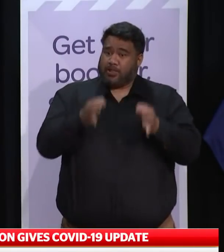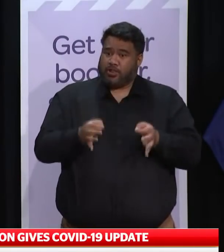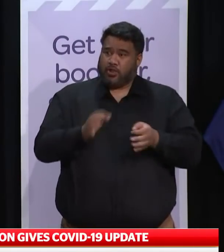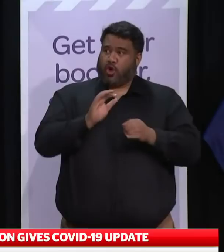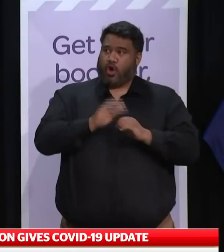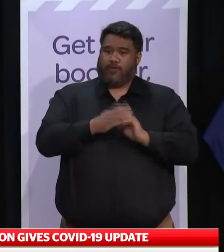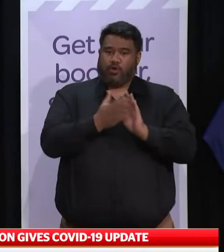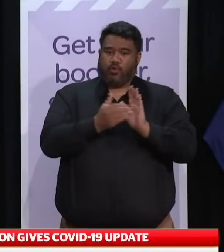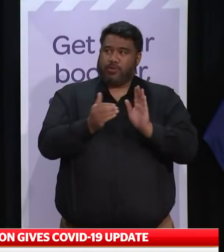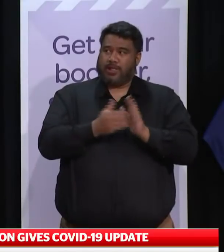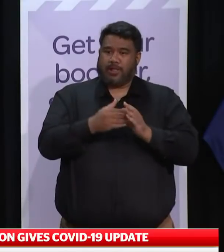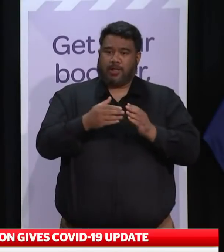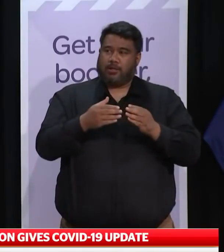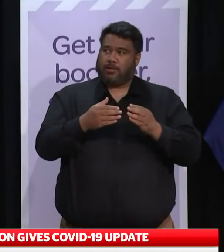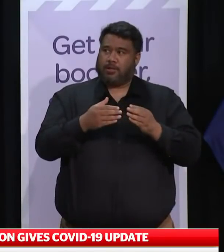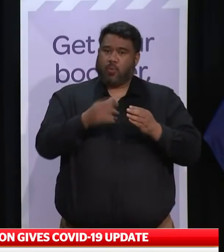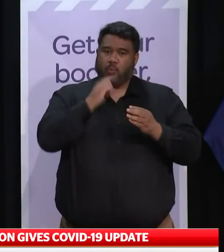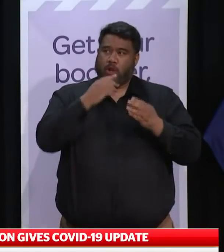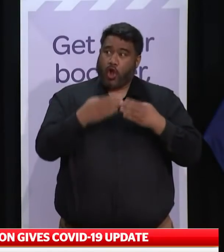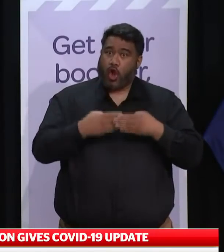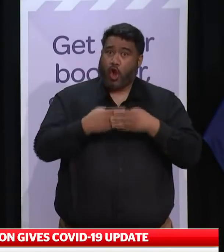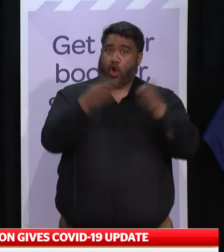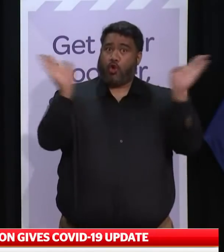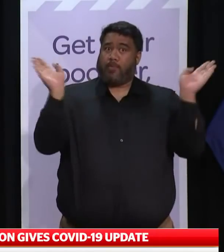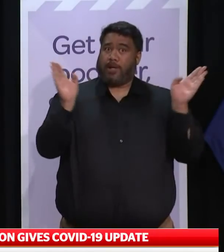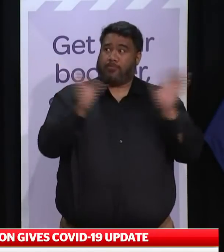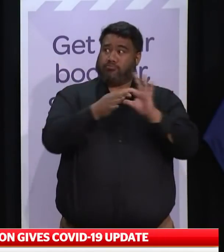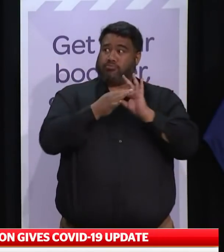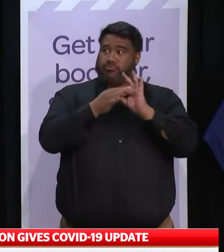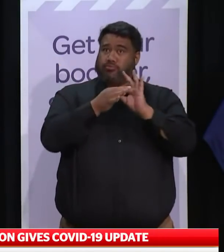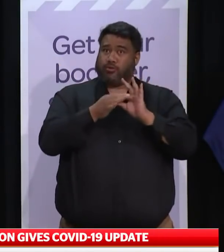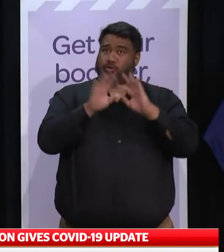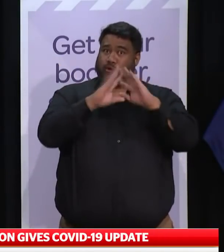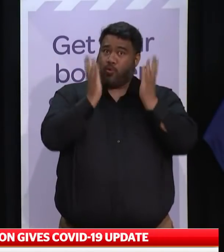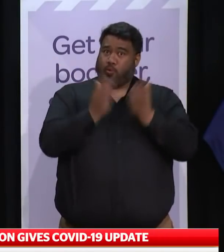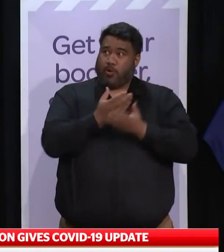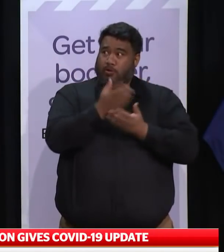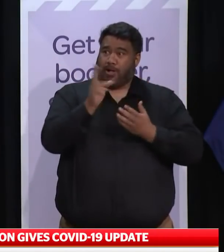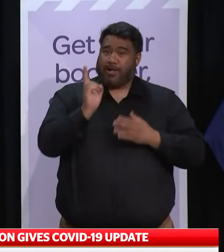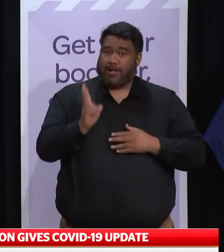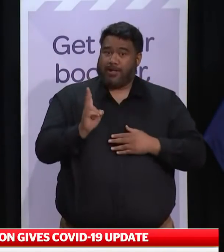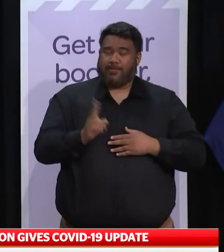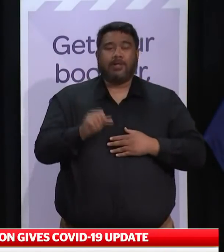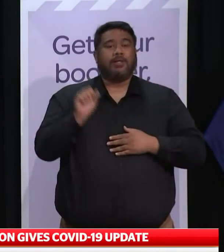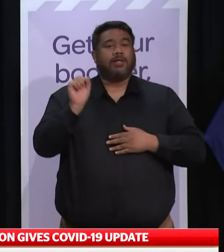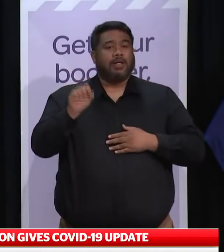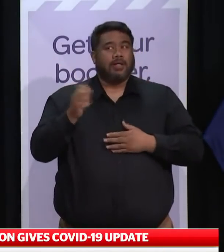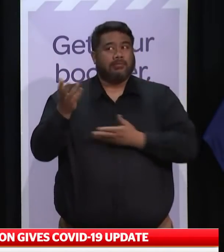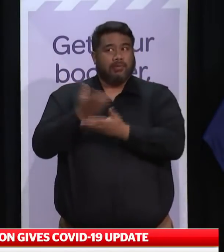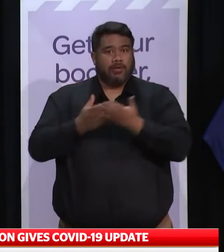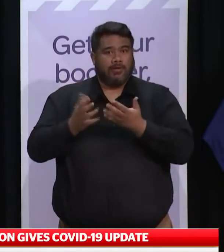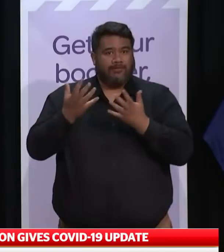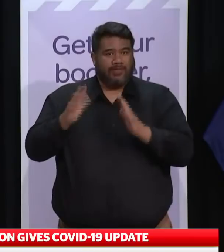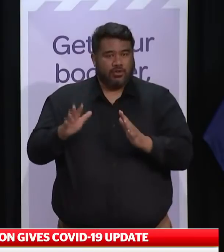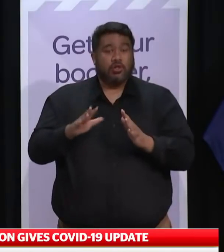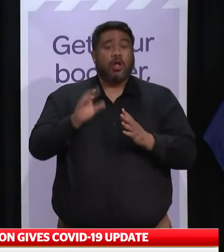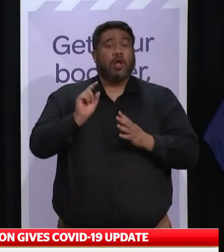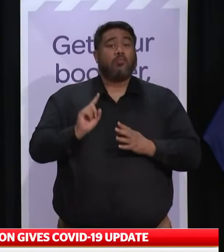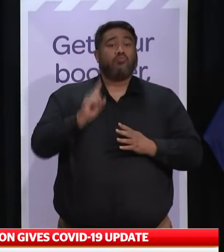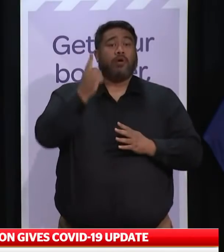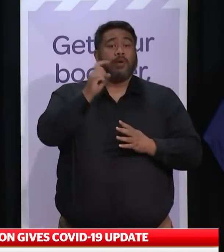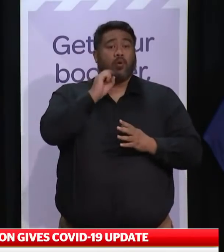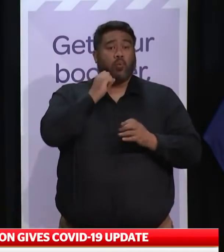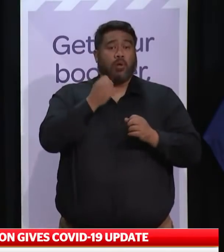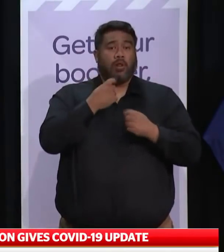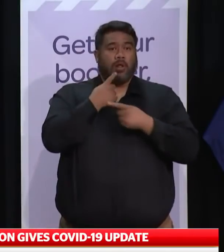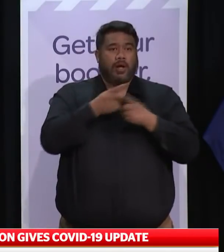had discussions about reconnecting New Zealand, and as I noted in my introductory remarks, the Prime Minister will be speaking about that on Thursday. Down the front